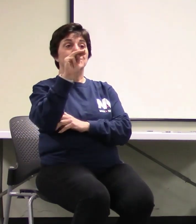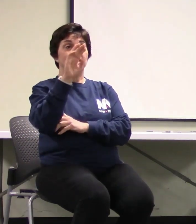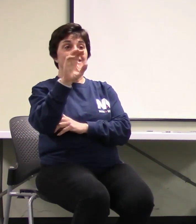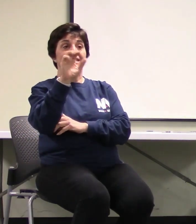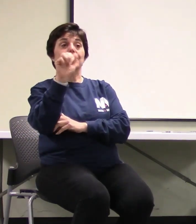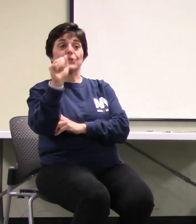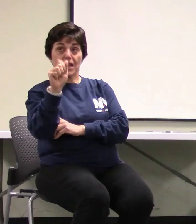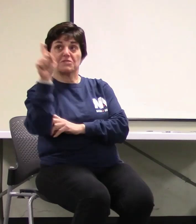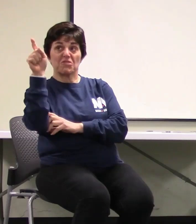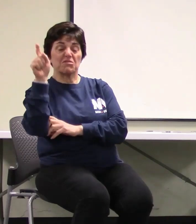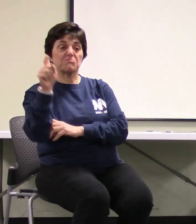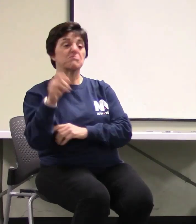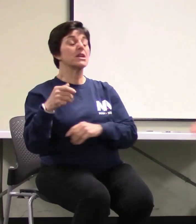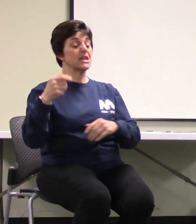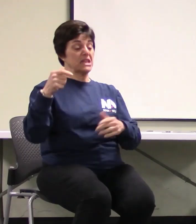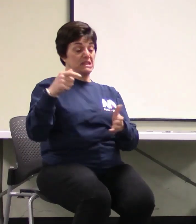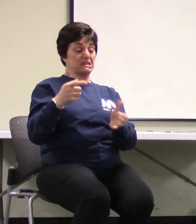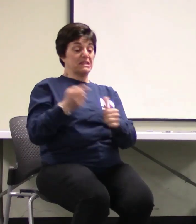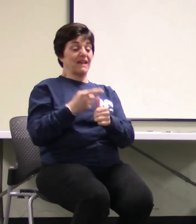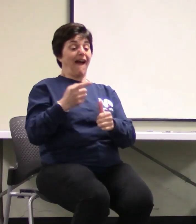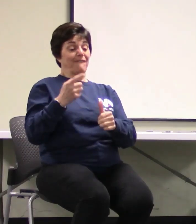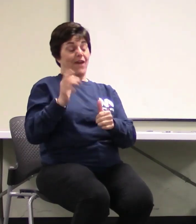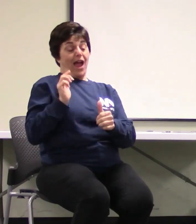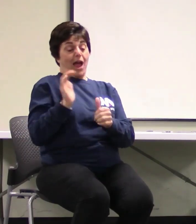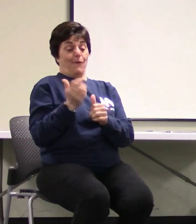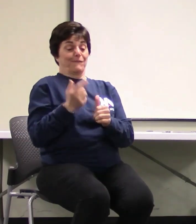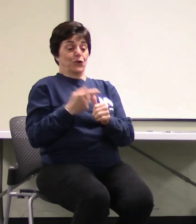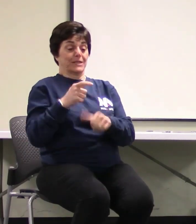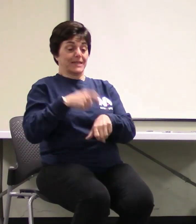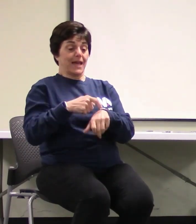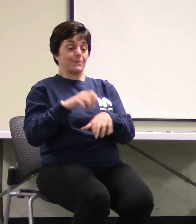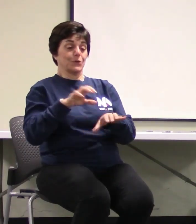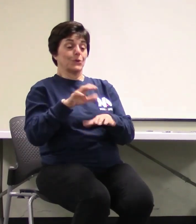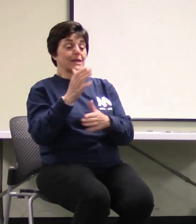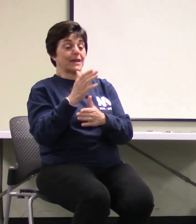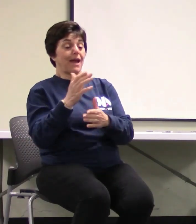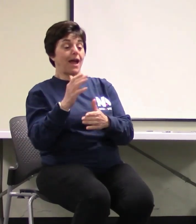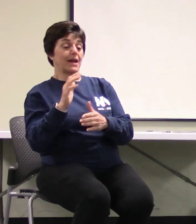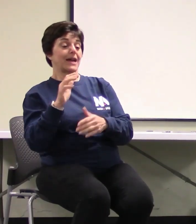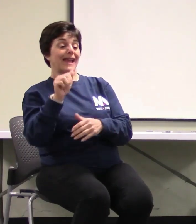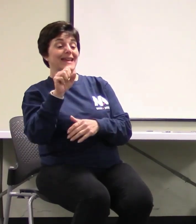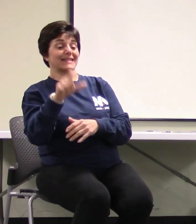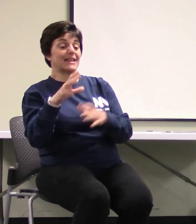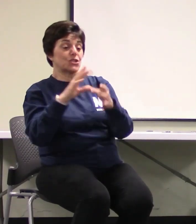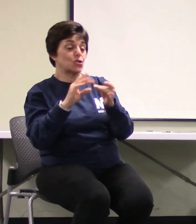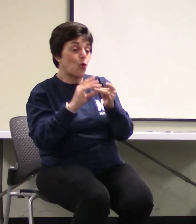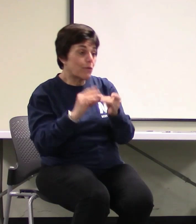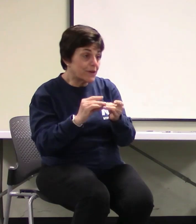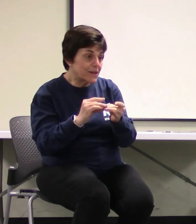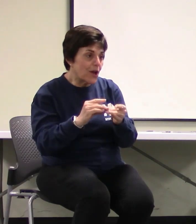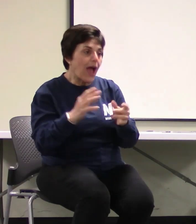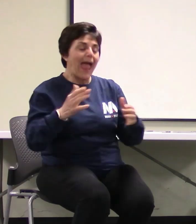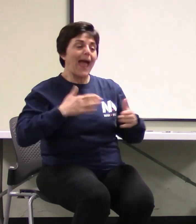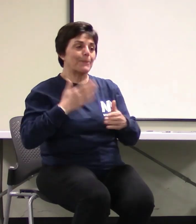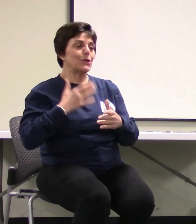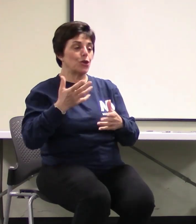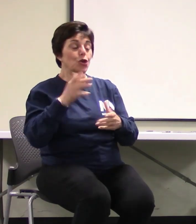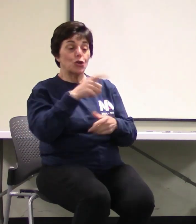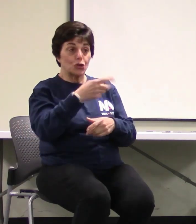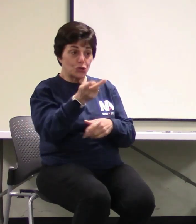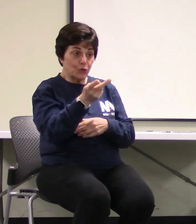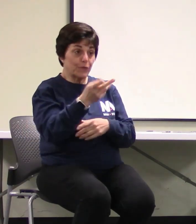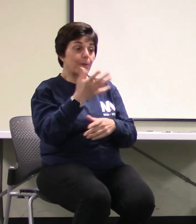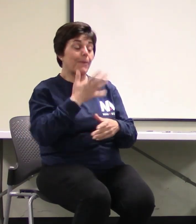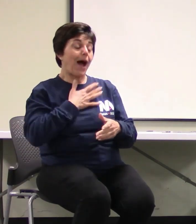the Arts. And this is actually our first time doing one of these ASL Storytimes. So we're so glad you're our first friends